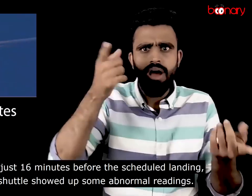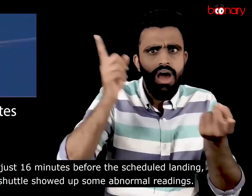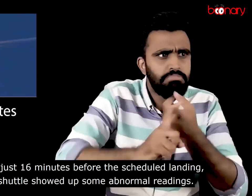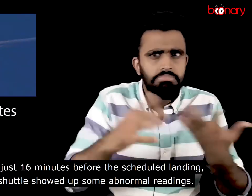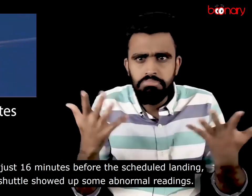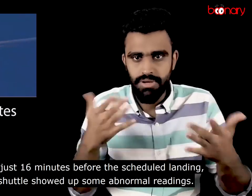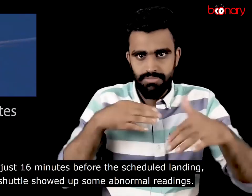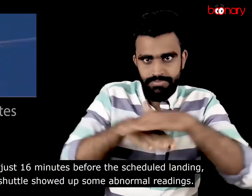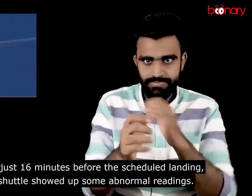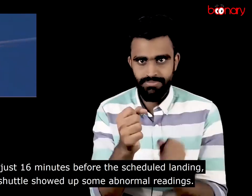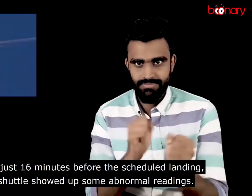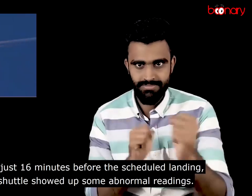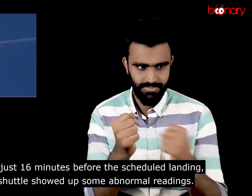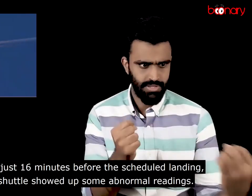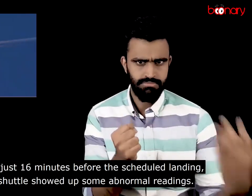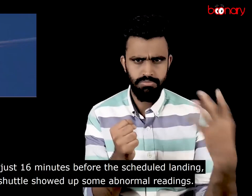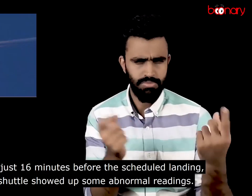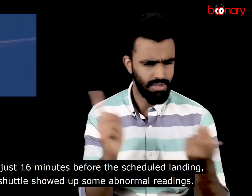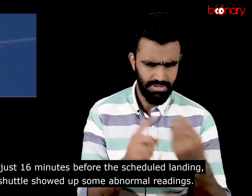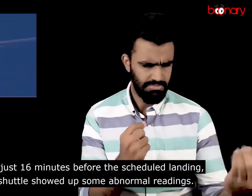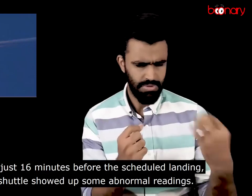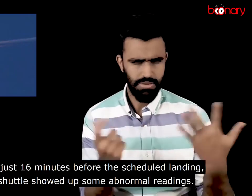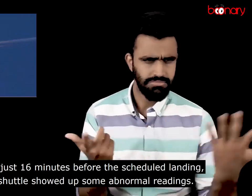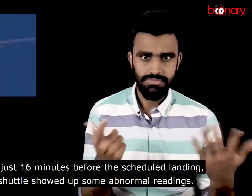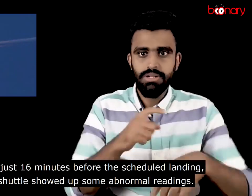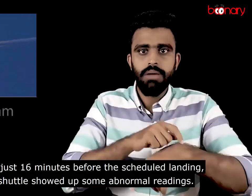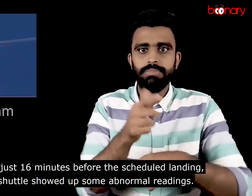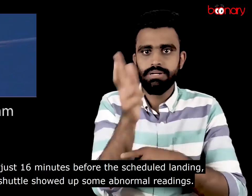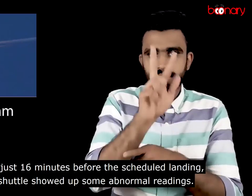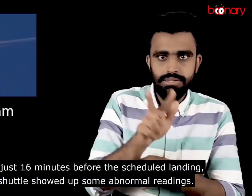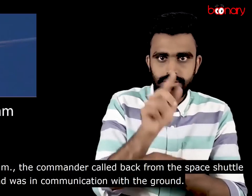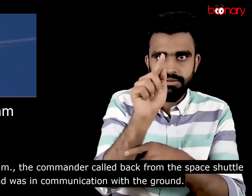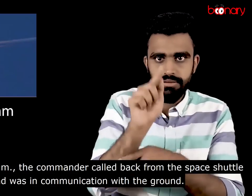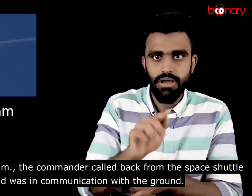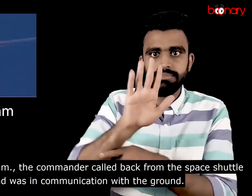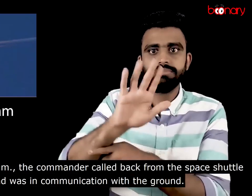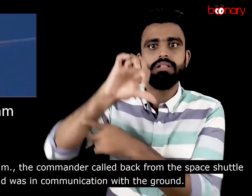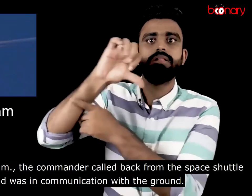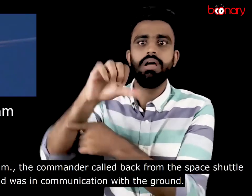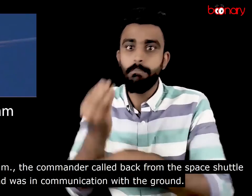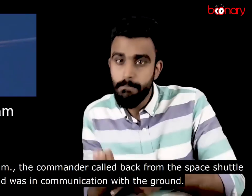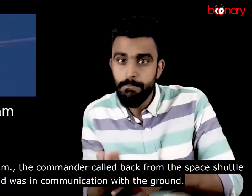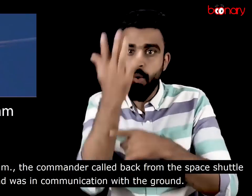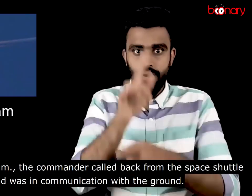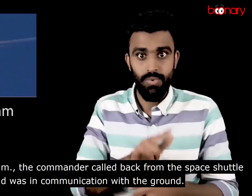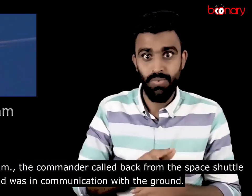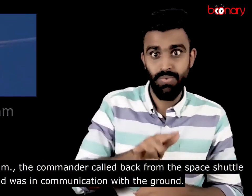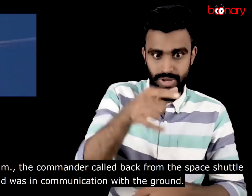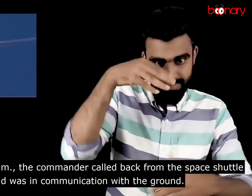16 minutes before the scheduled landing. The shuttle showed up some abnormal readings. At 8.59 am, the commander